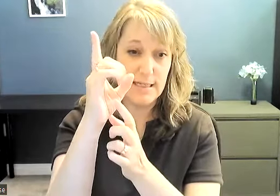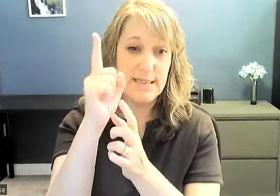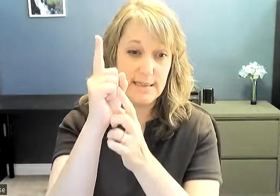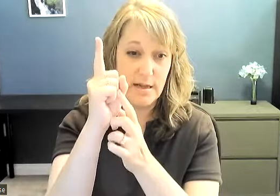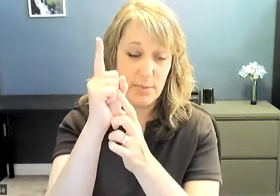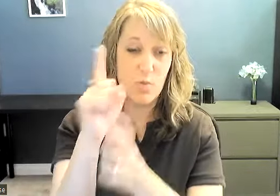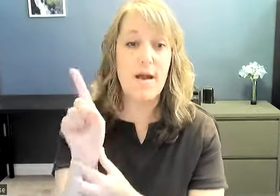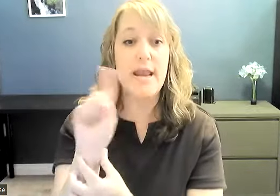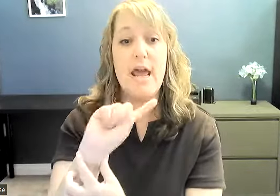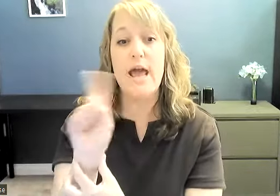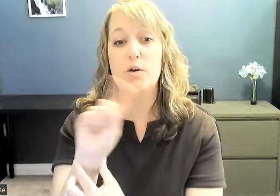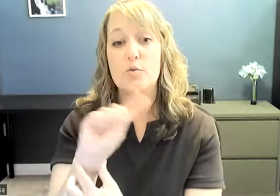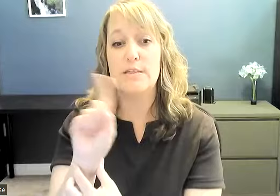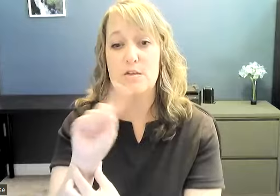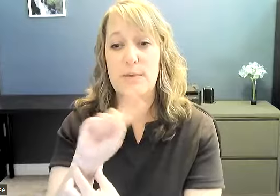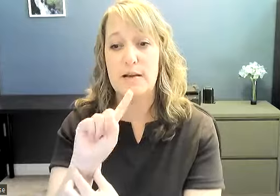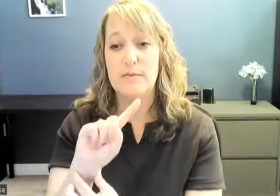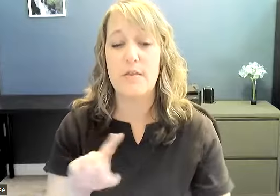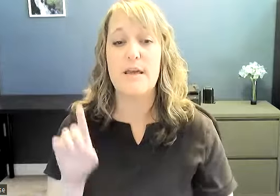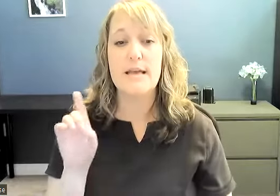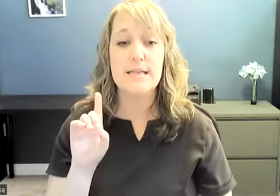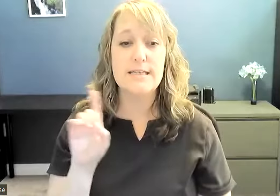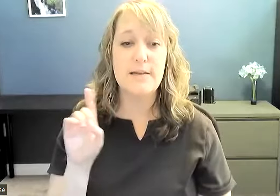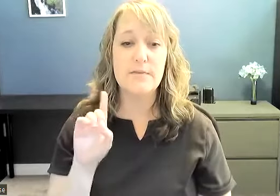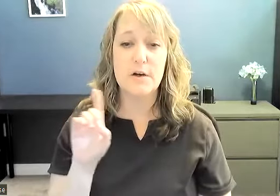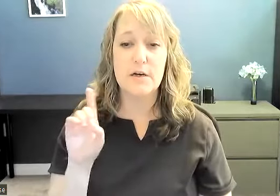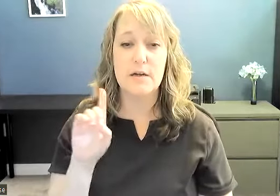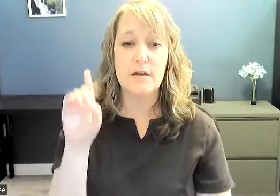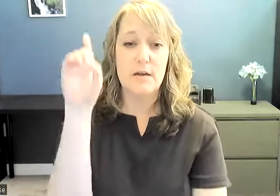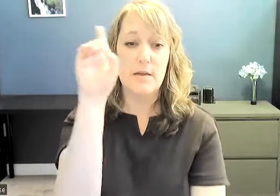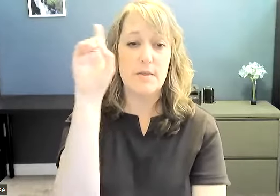D, it's number 1, and your wrist goes back and forth. Denver,